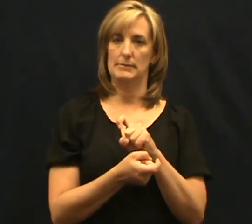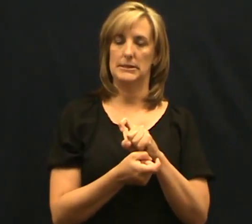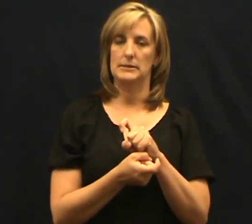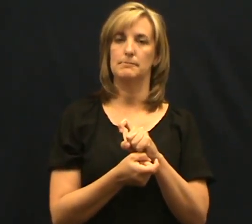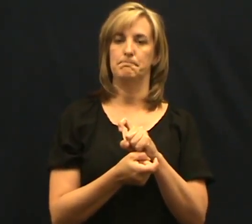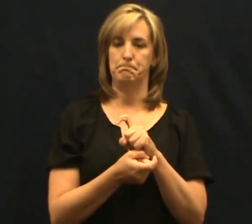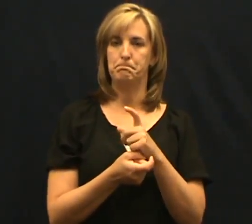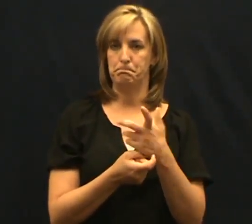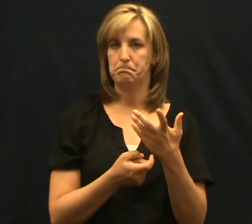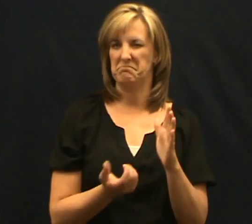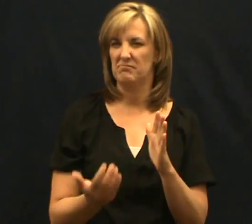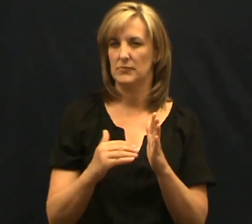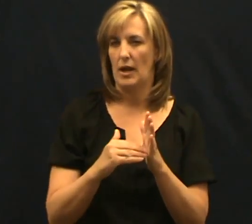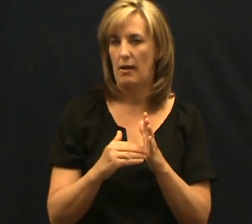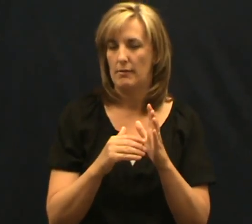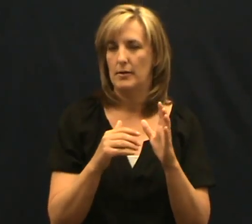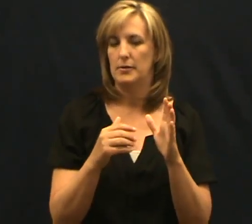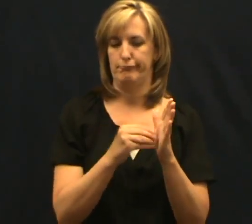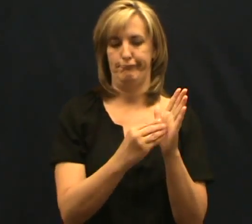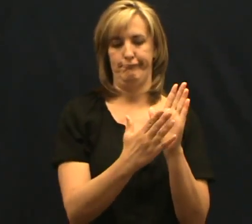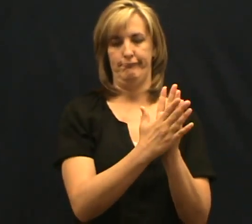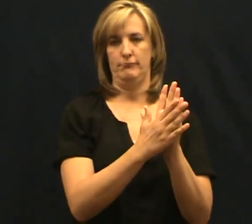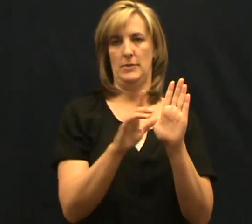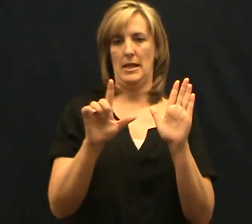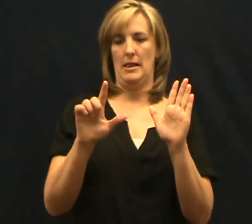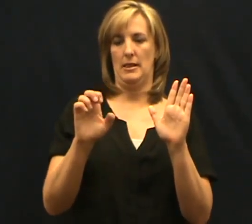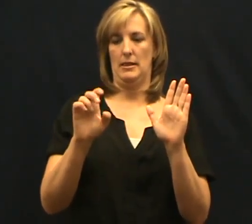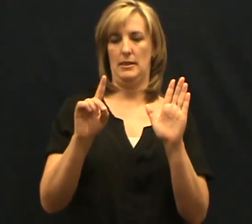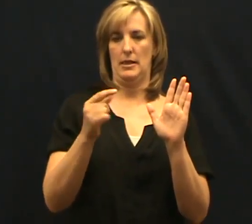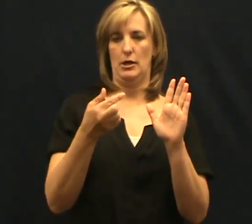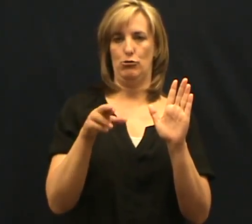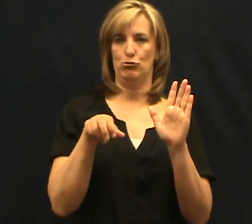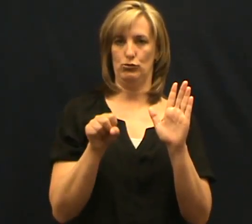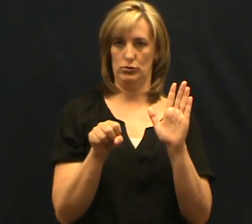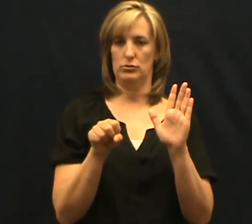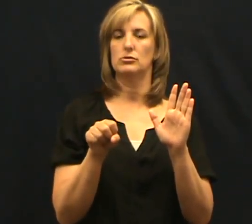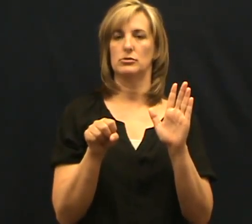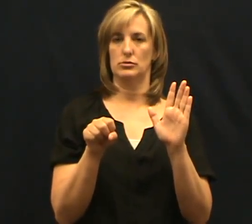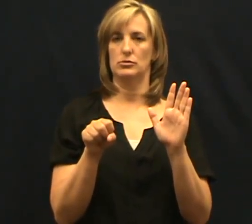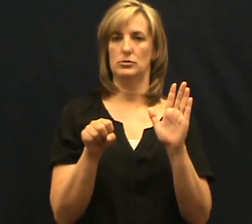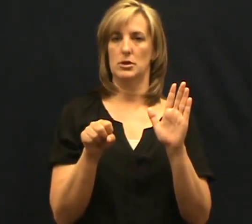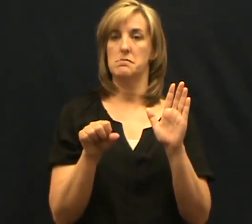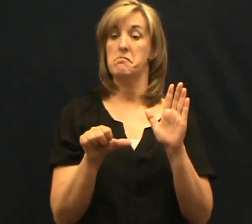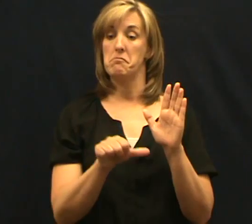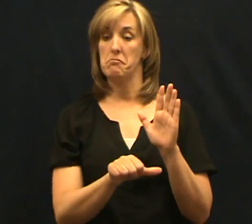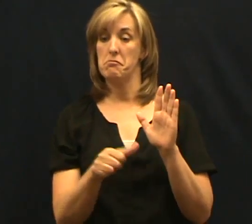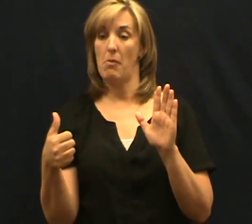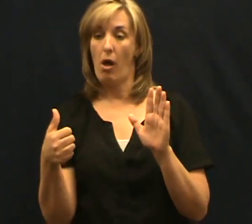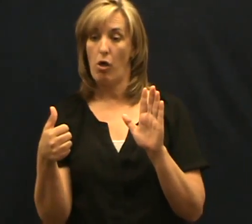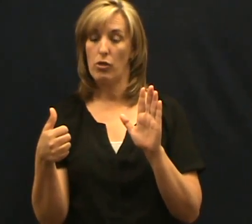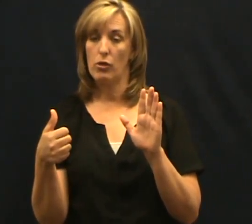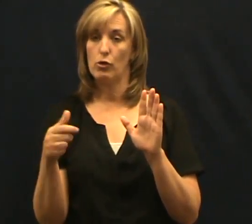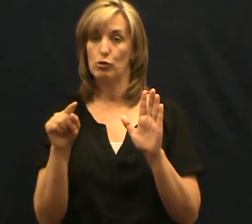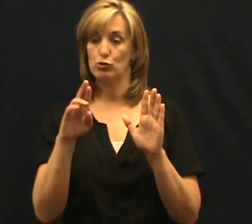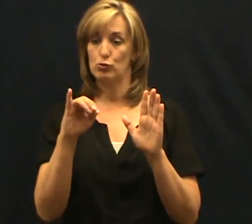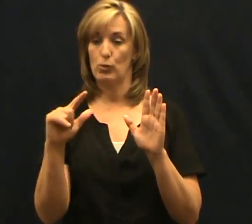And again, those get posted to the ledgers, and then we do another trial balance, a new trial balance that's